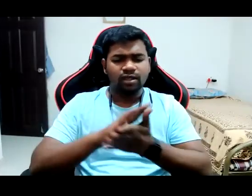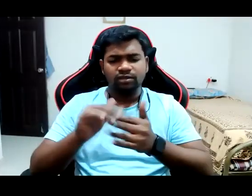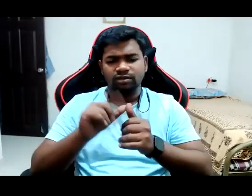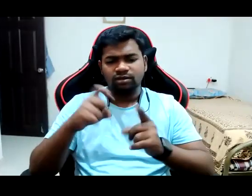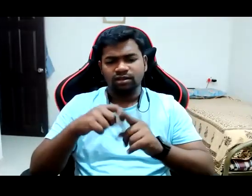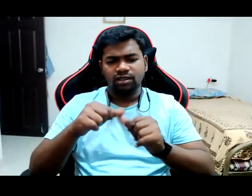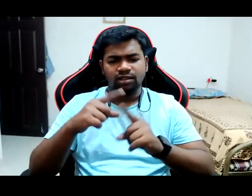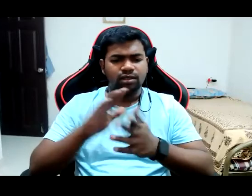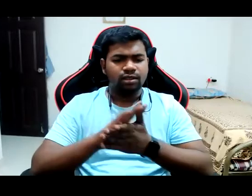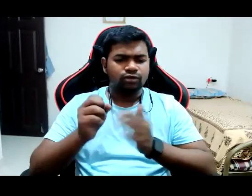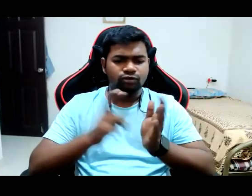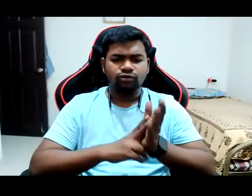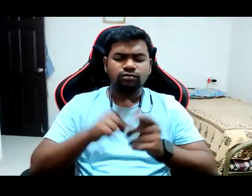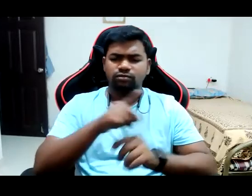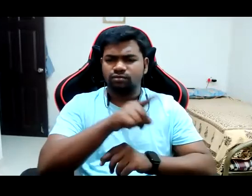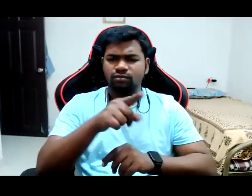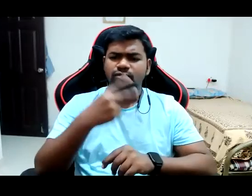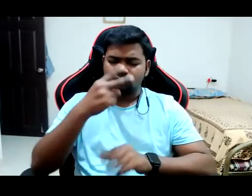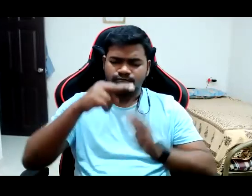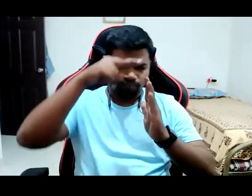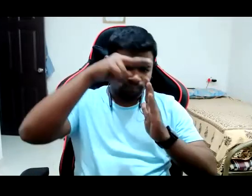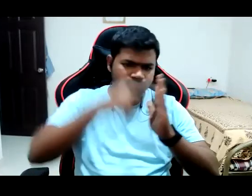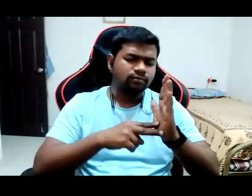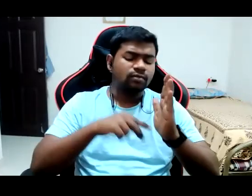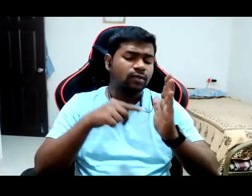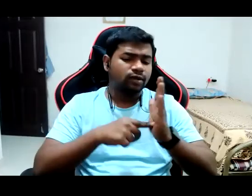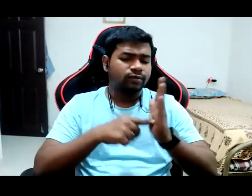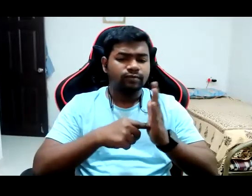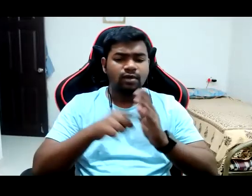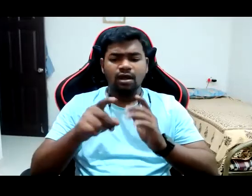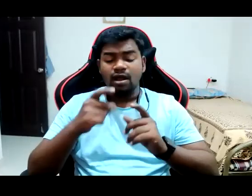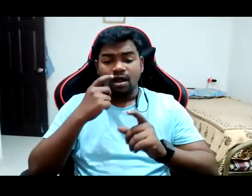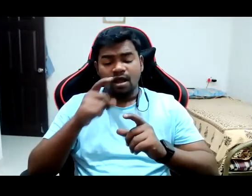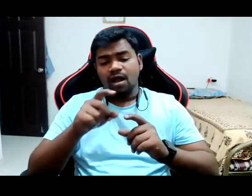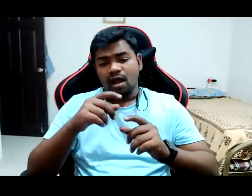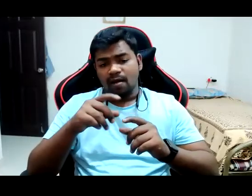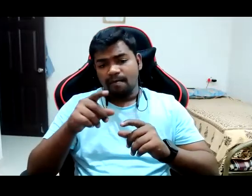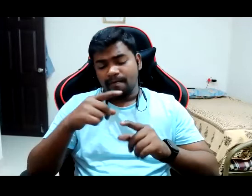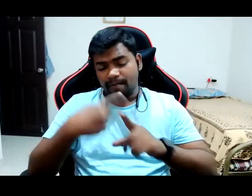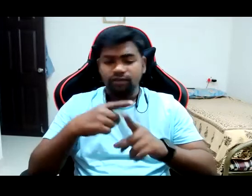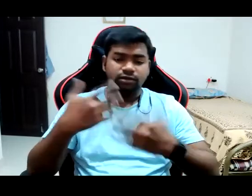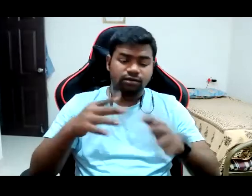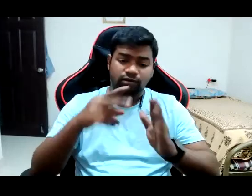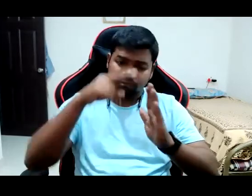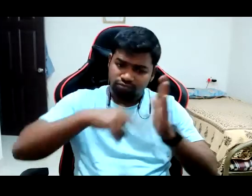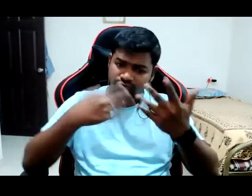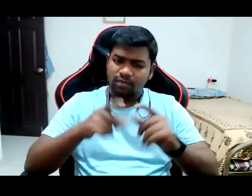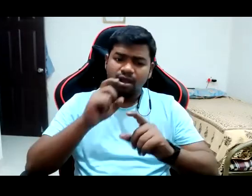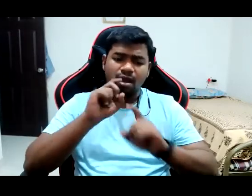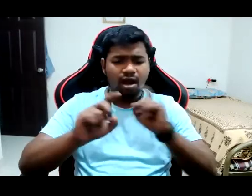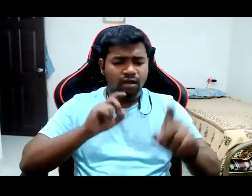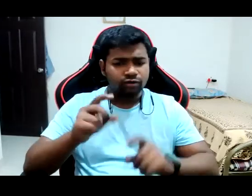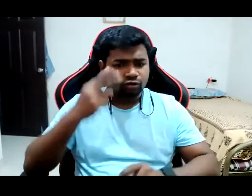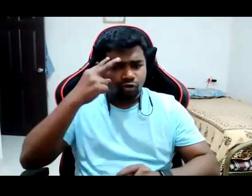recommend you all to go through that packet and also ask any doubts which you have from that packet as well, because that packet contains all the